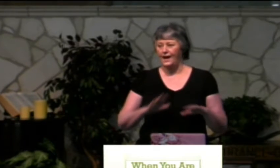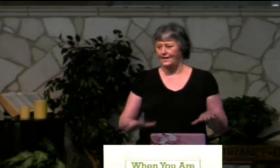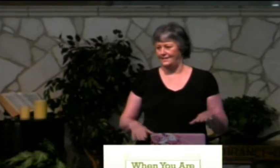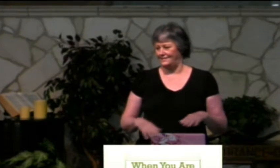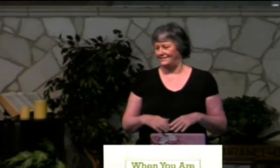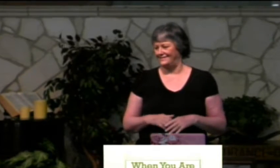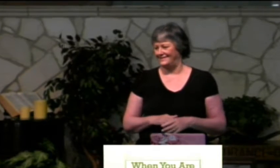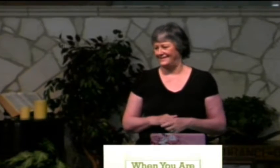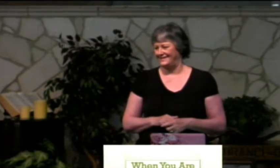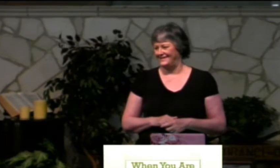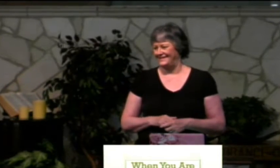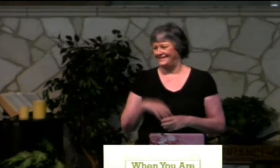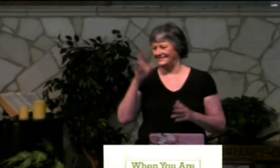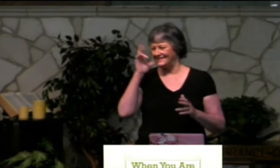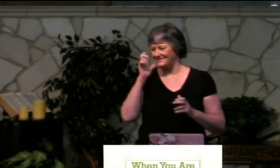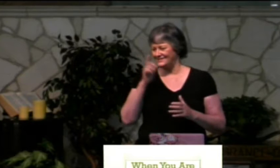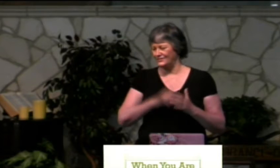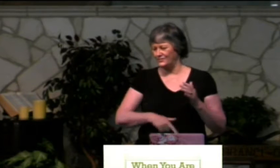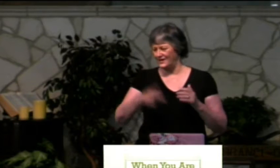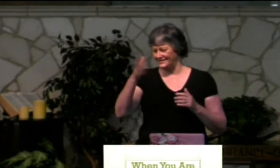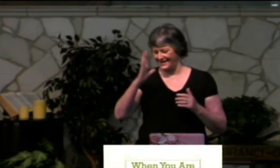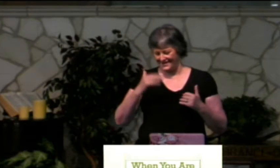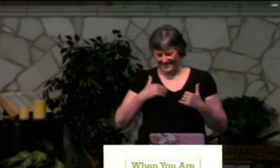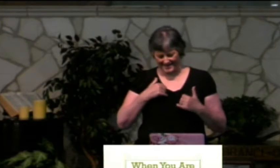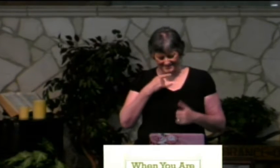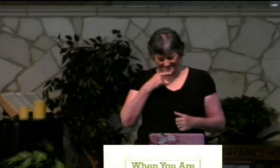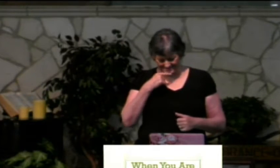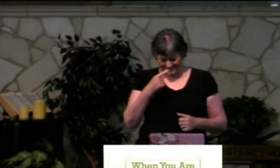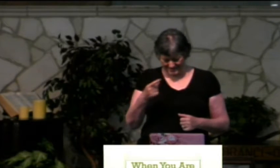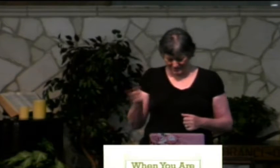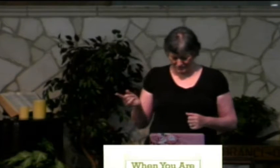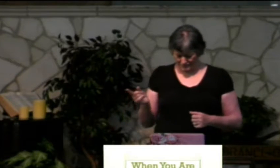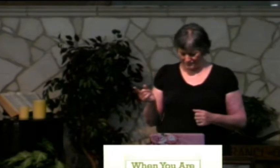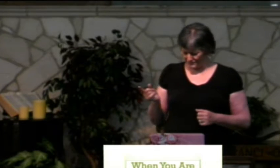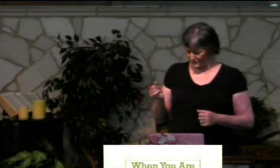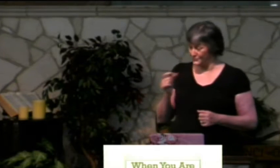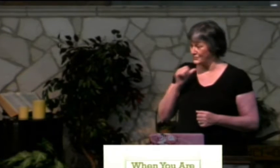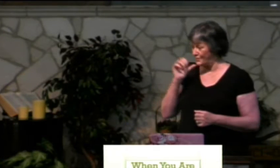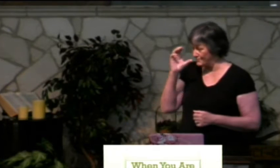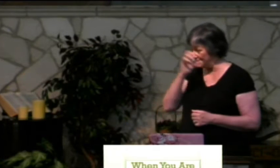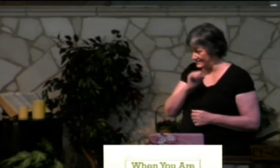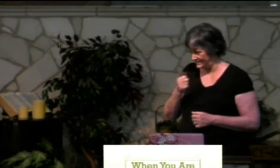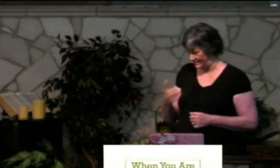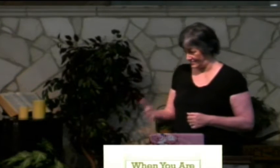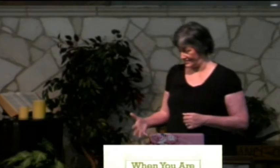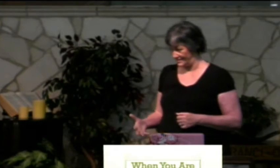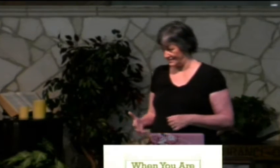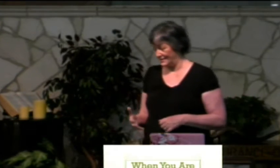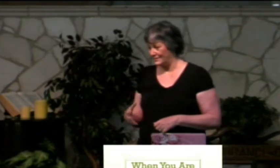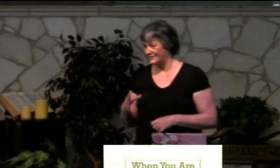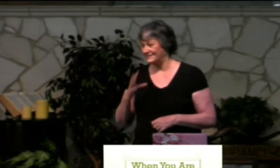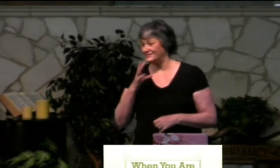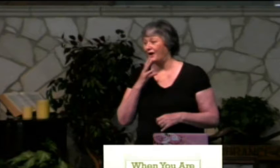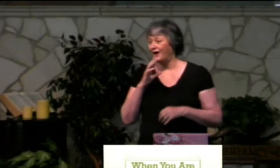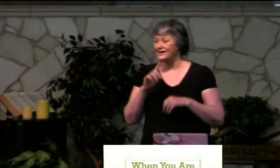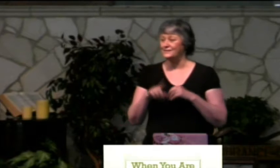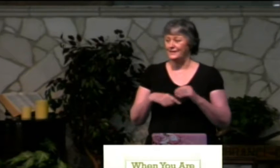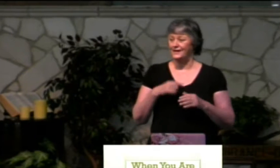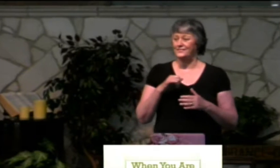quiet and listen to what God has to say to you so you don't miss anything. We're going to talk about that